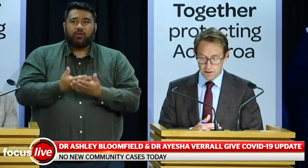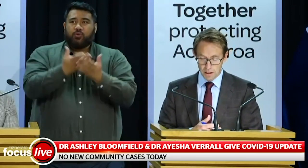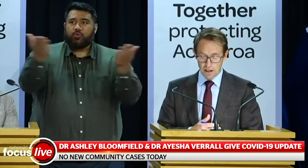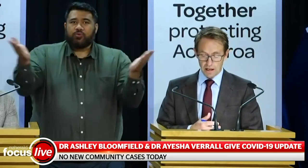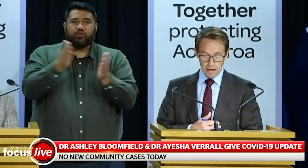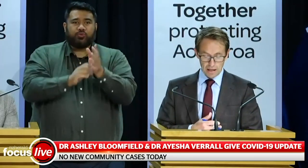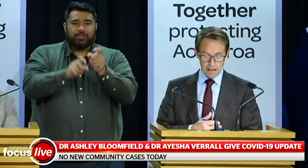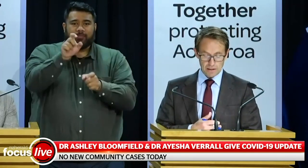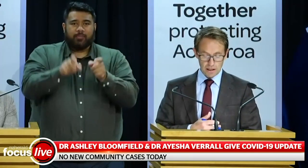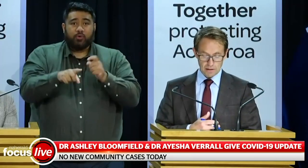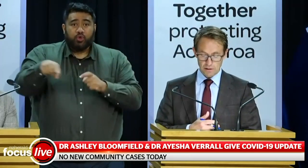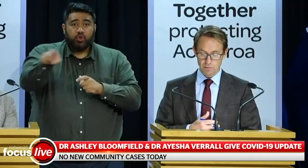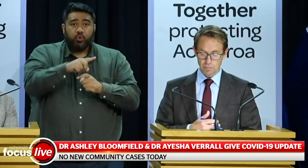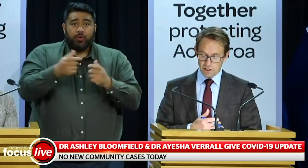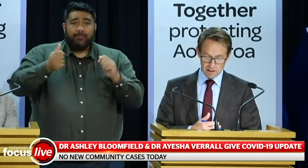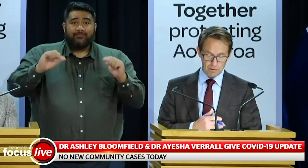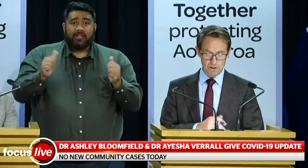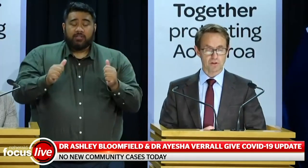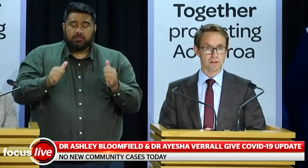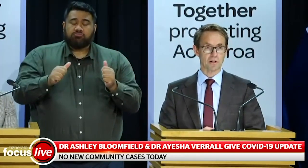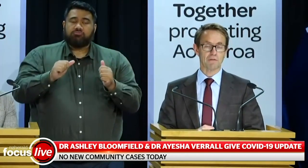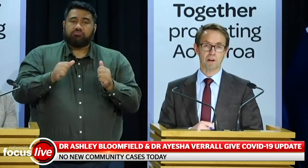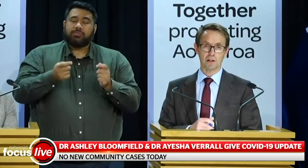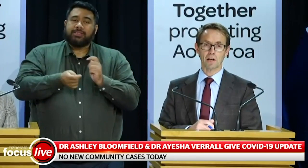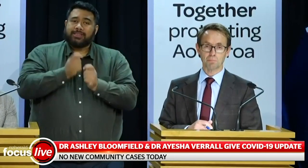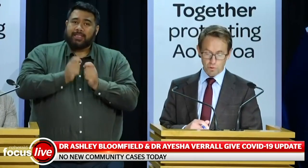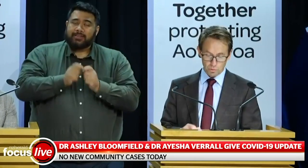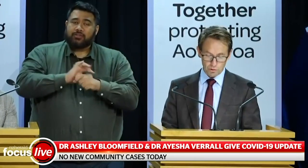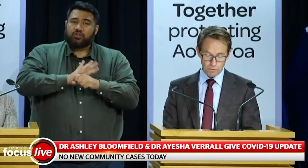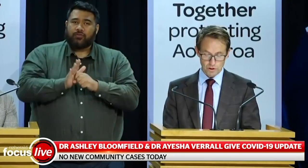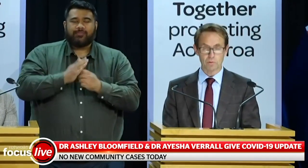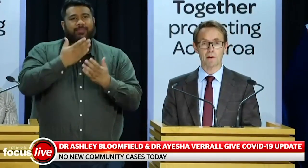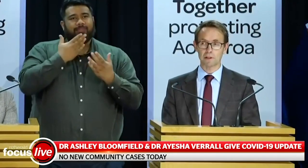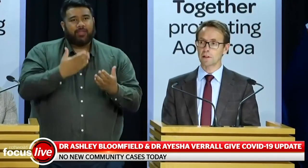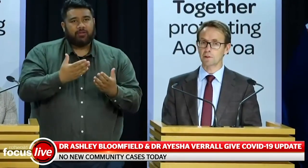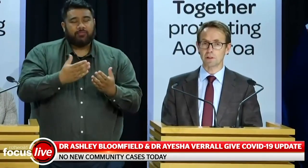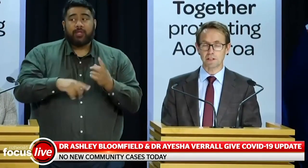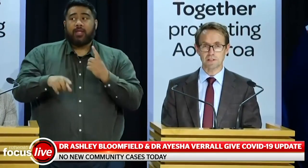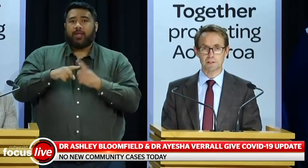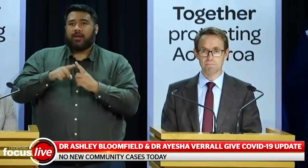been tested, and with a particular emphasis on our frontline and border workforce who are regularly retested.